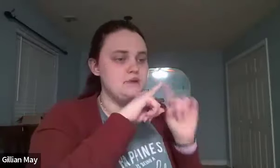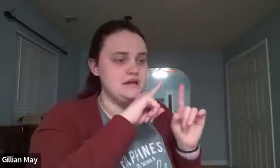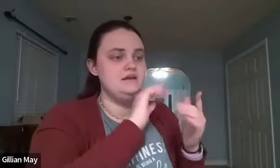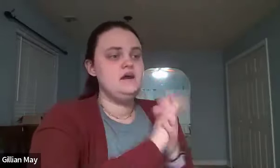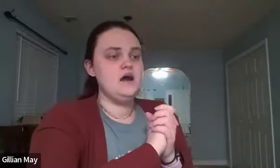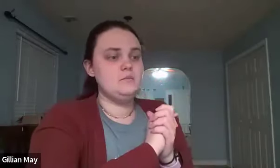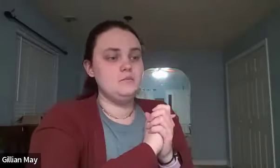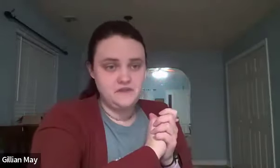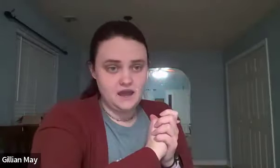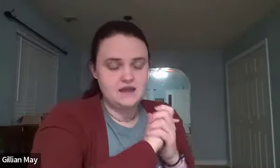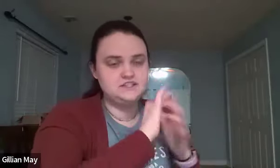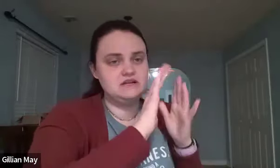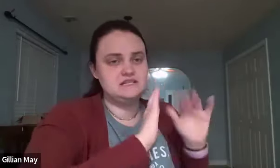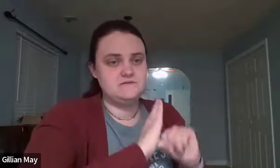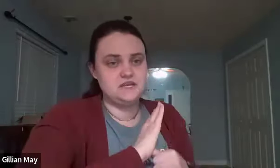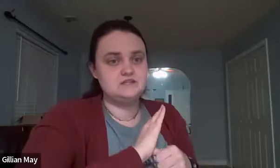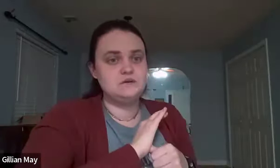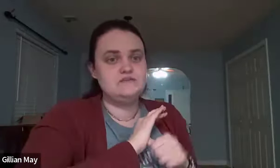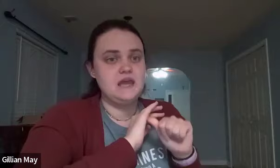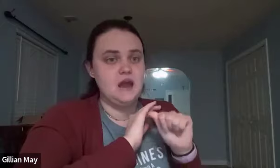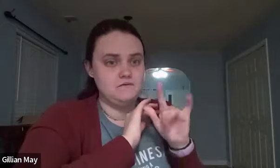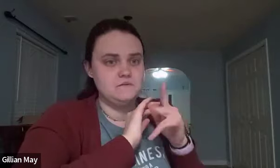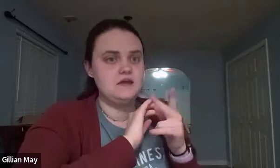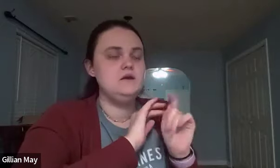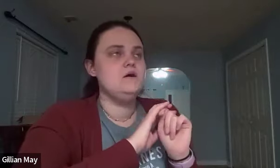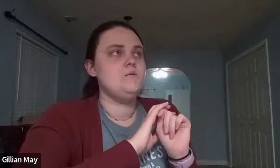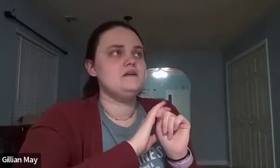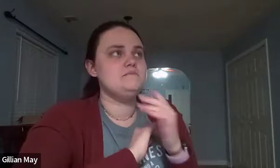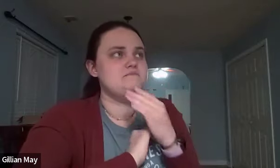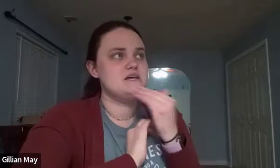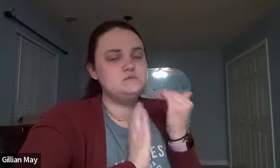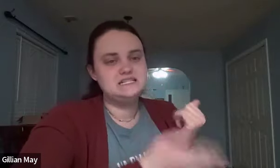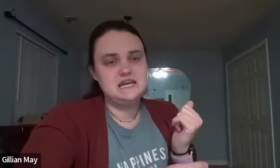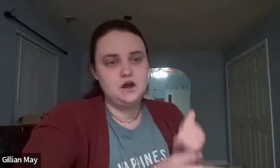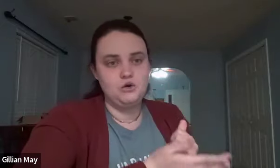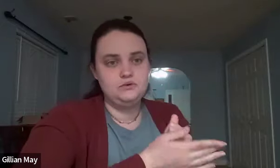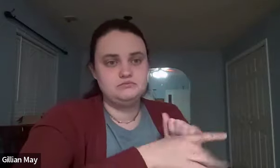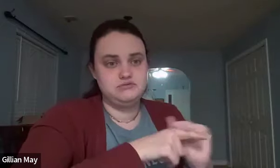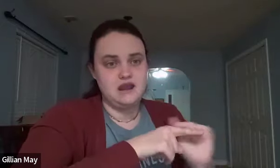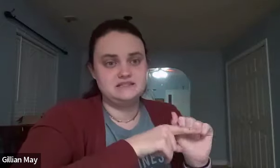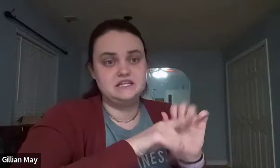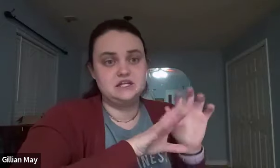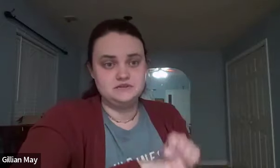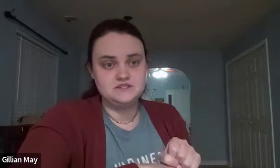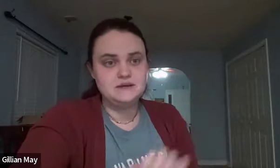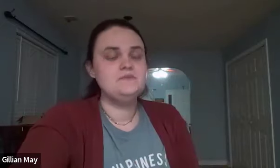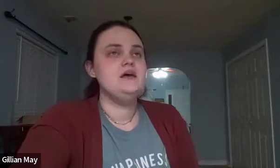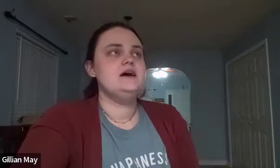But with that, I do like to emphasize with the alphabet, one of the best ways to help practice and get used to it